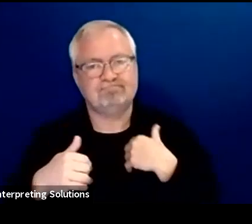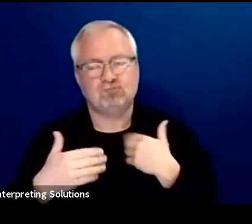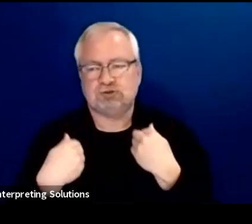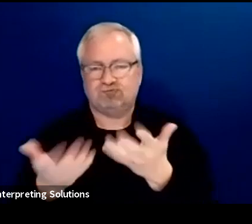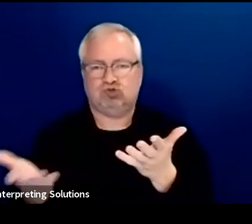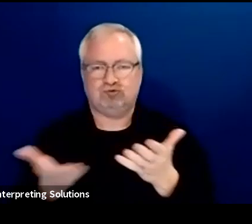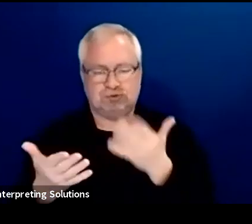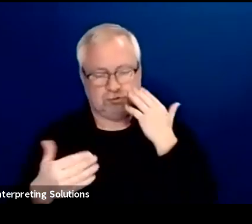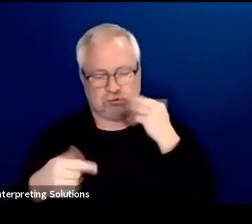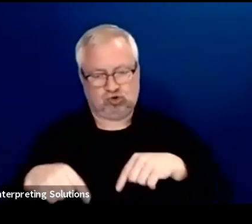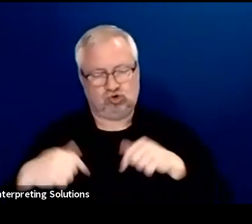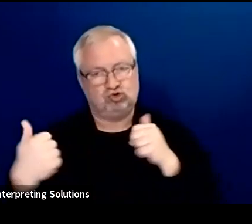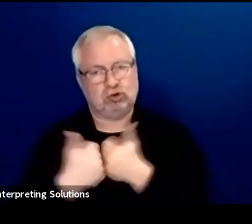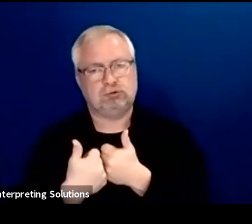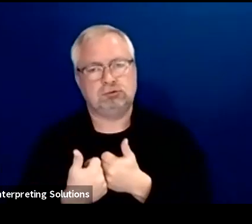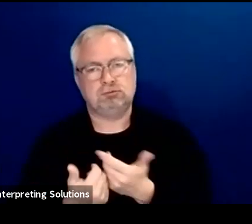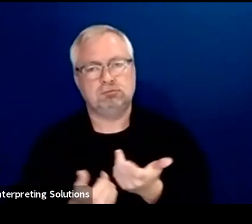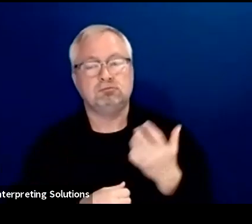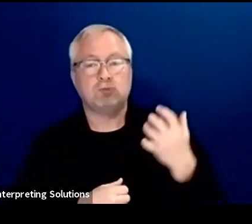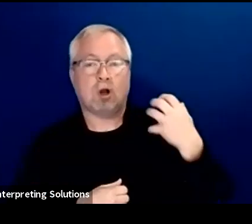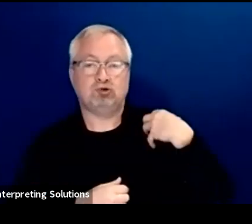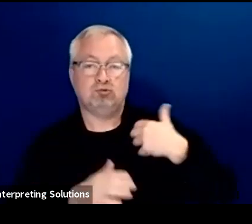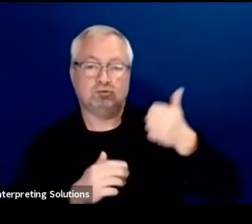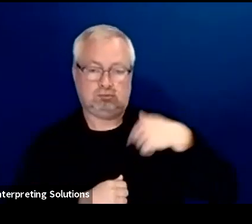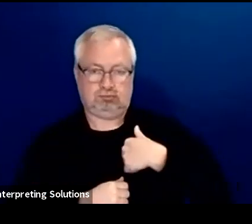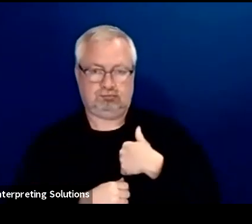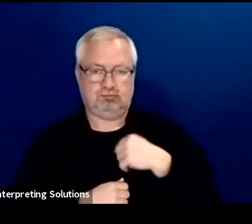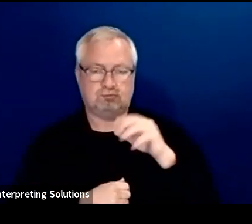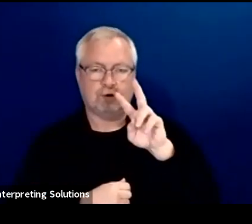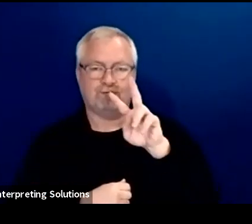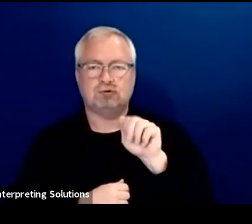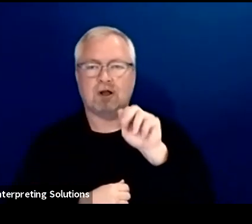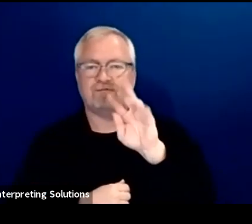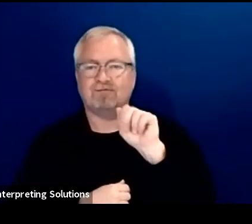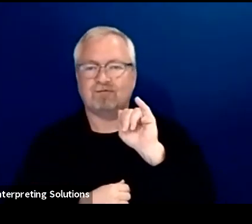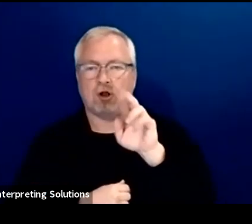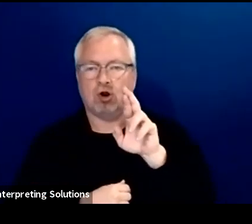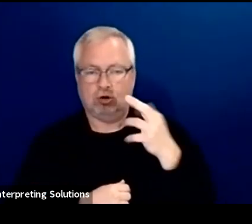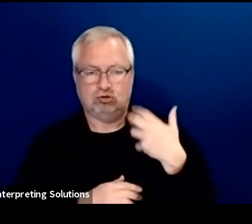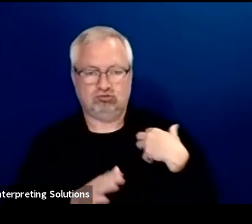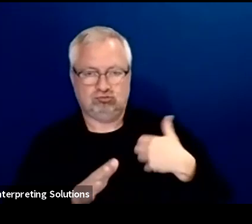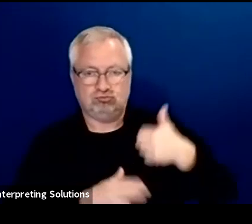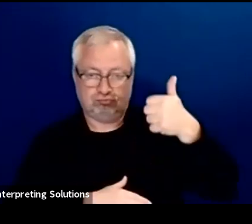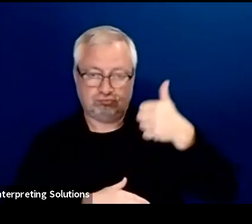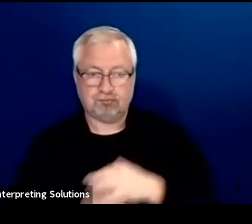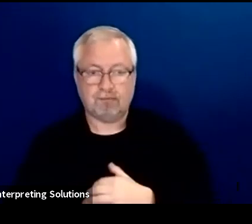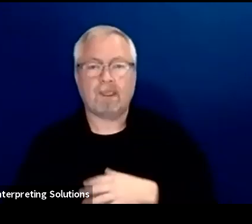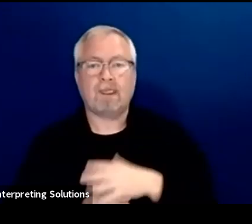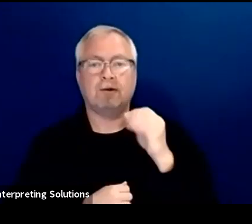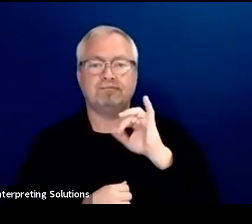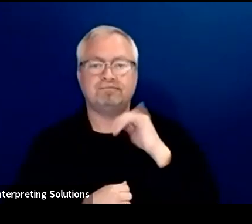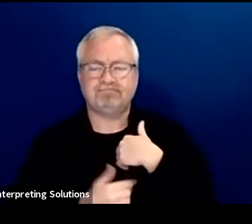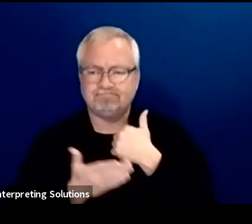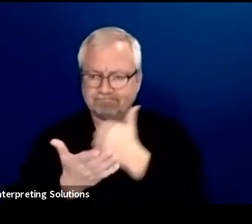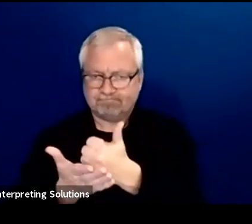we're open for business and we're ready to help and assist you, and that my staff is available to support our veterans and their